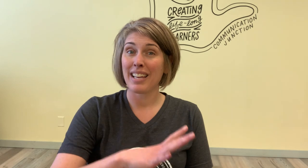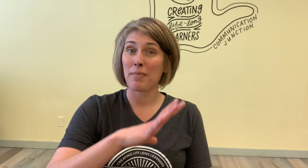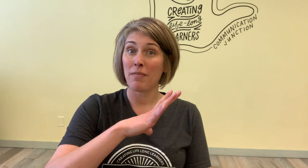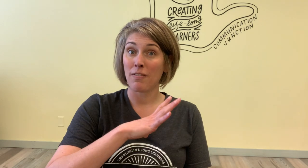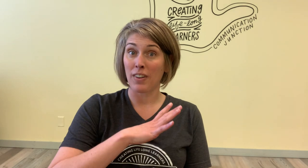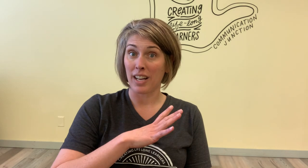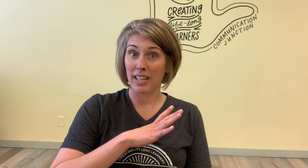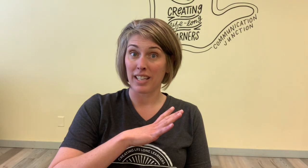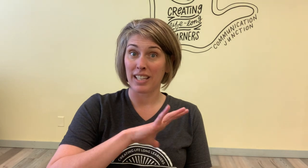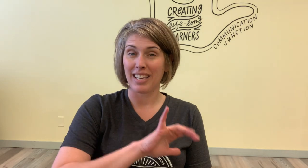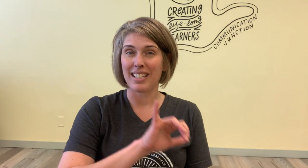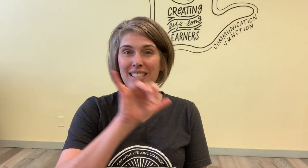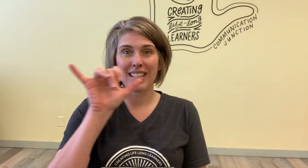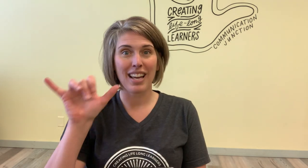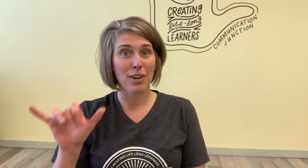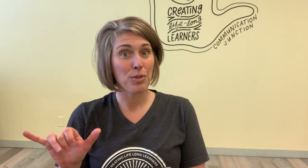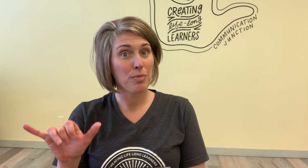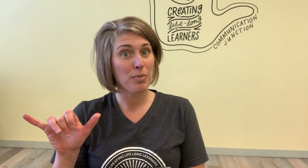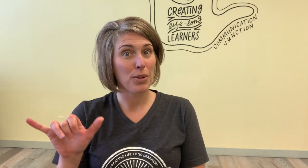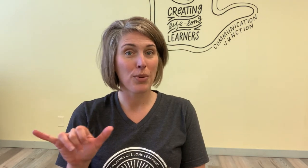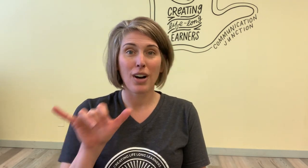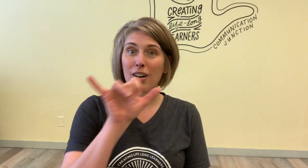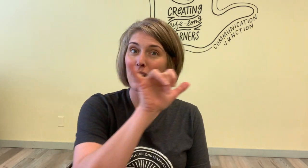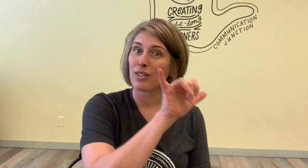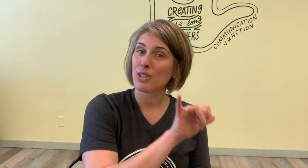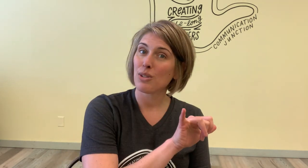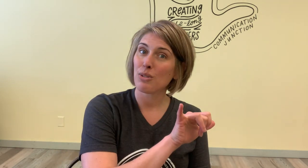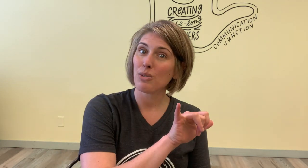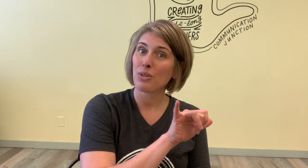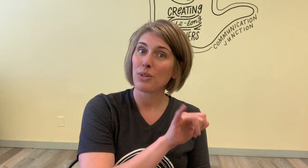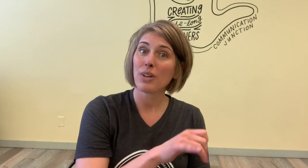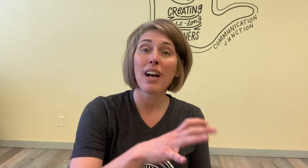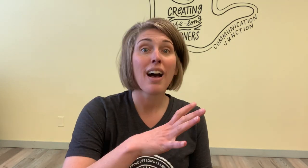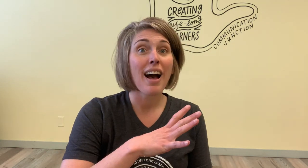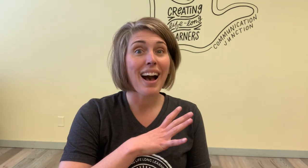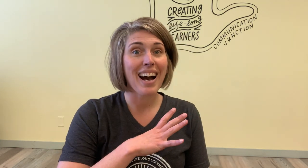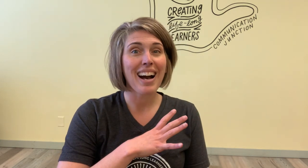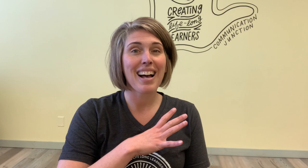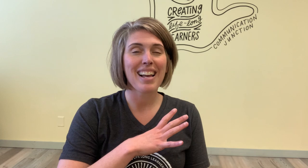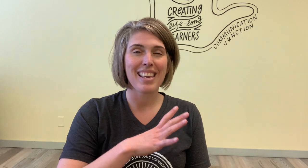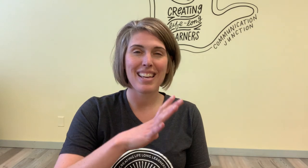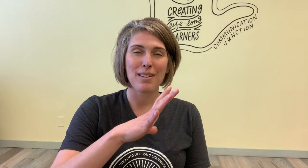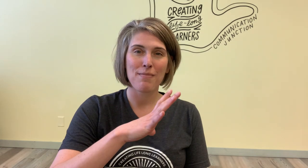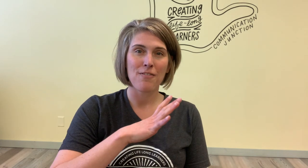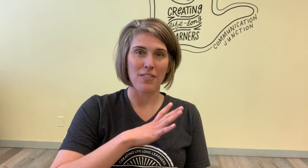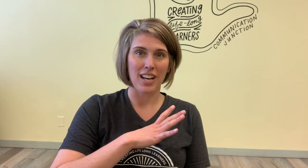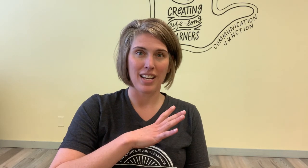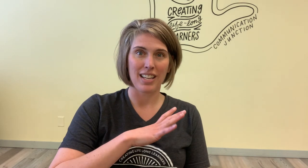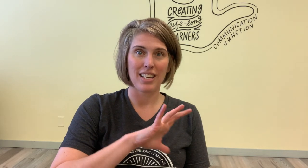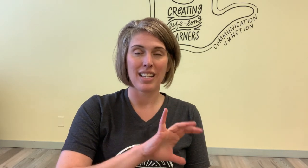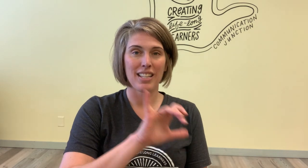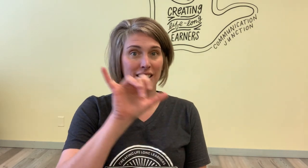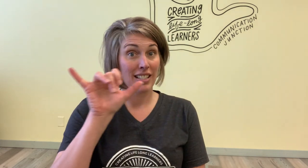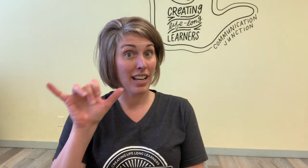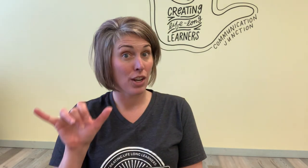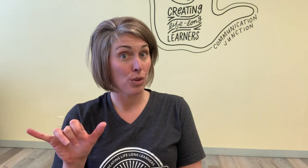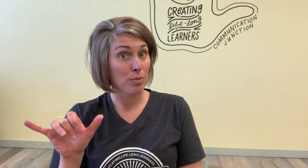am fine and I hope you are too. I am fine and I hope